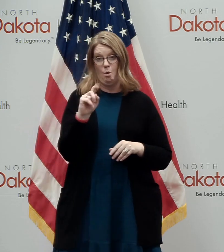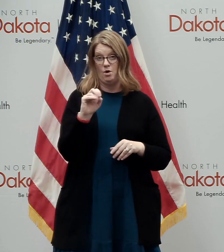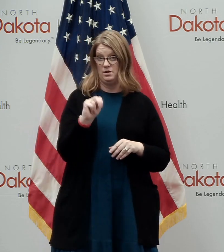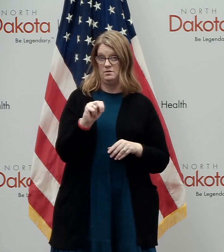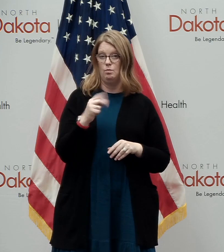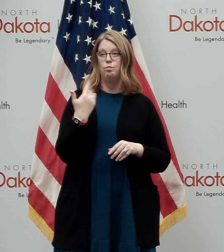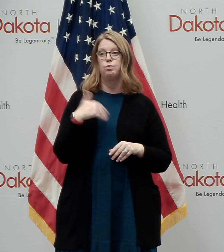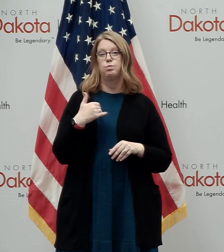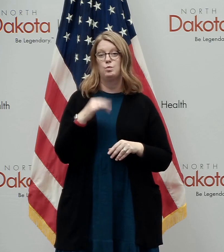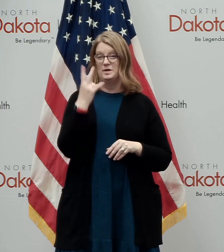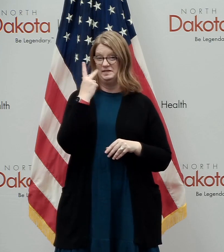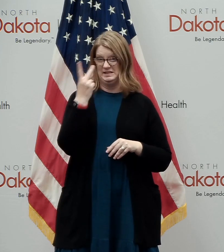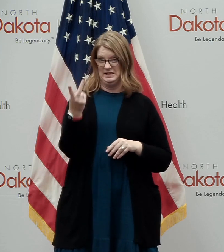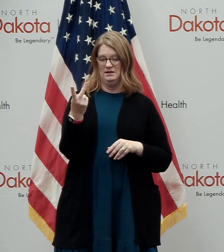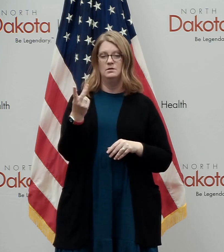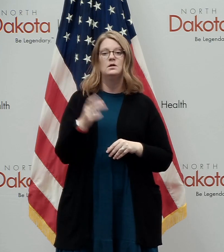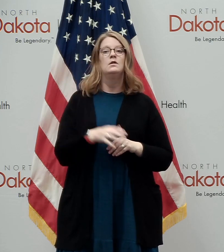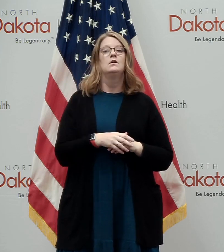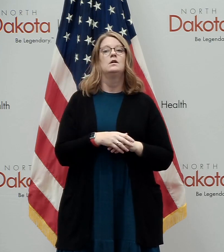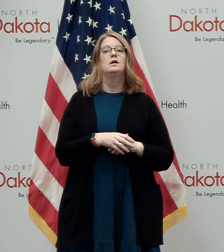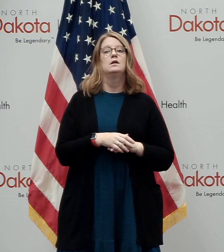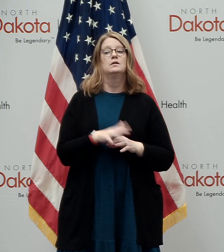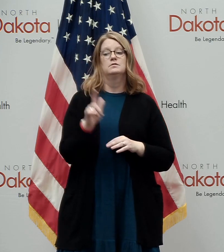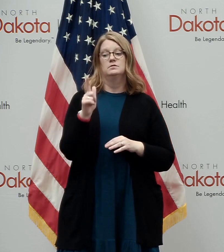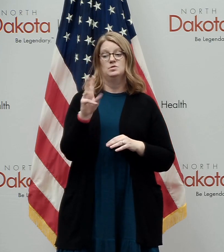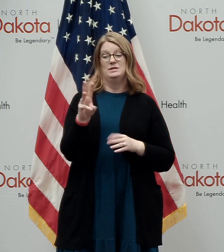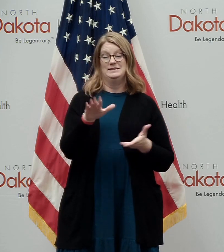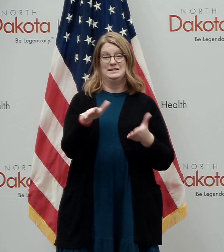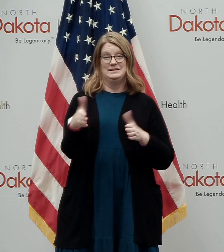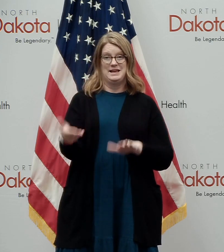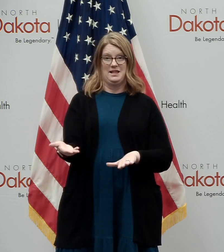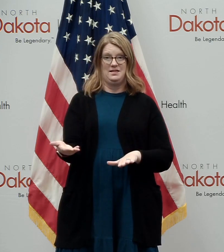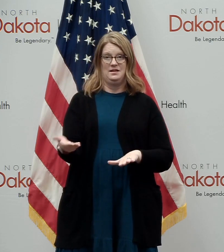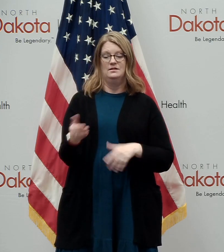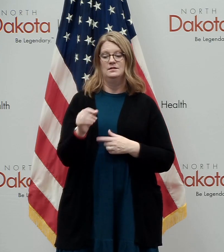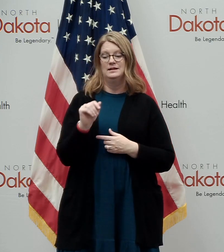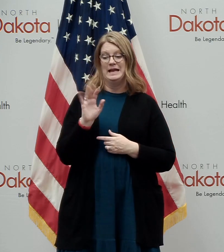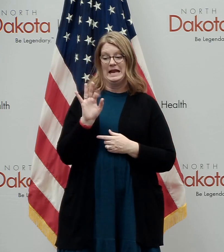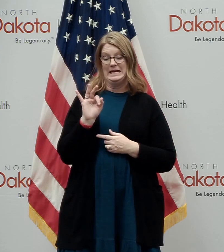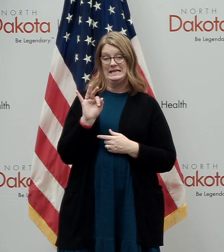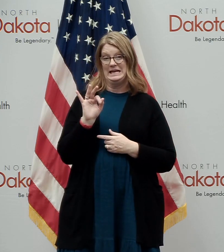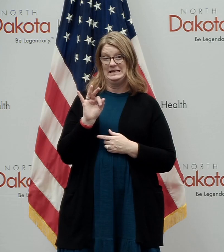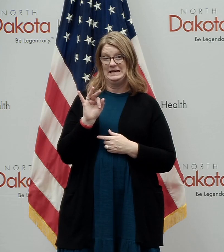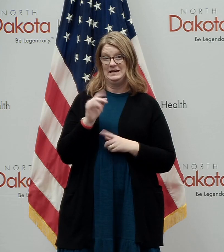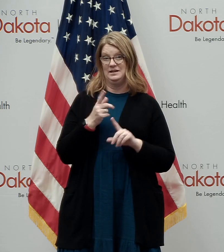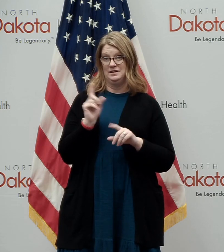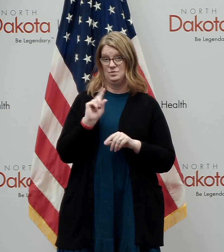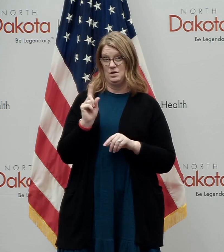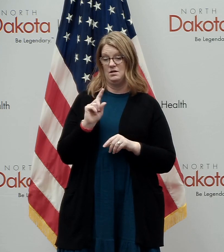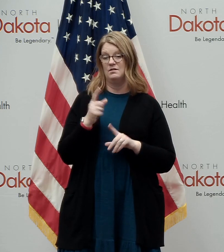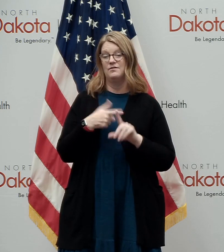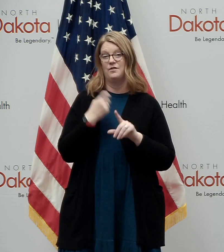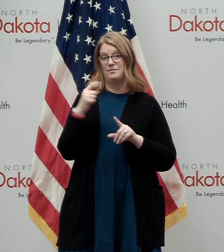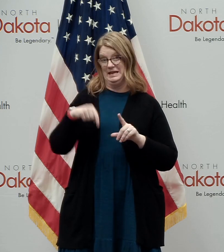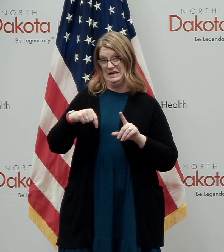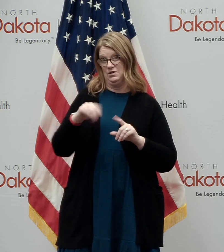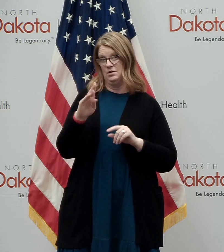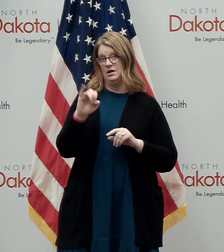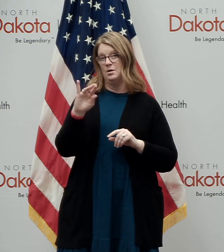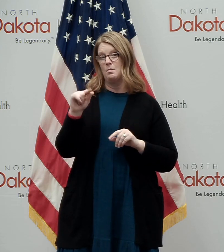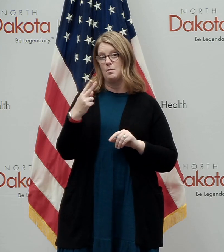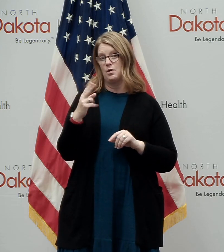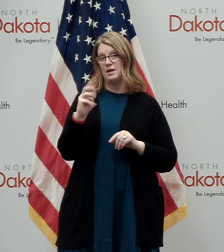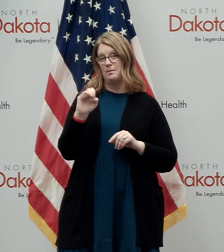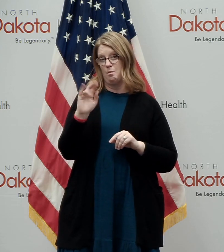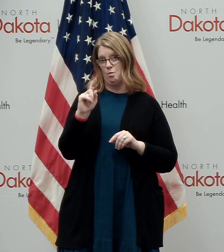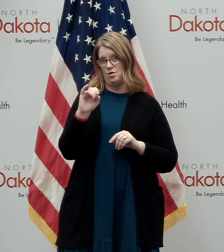seen that, and of those 26 deaths, 19 of those have been in Burley and Morton County, and a number